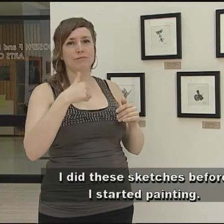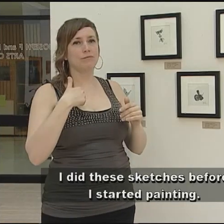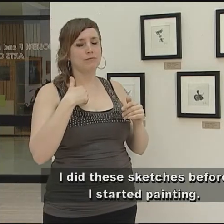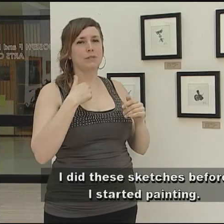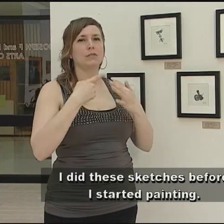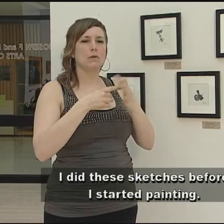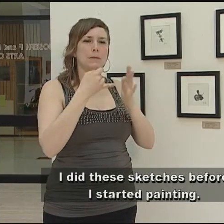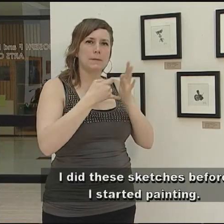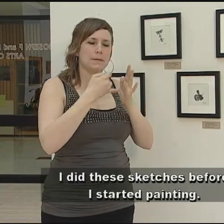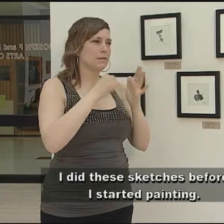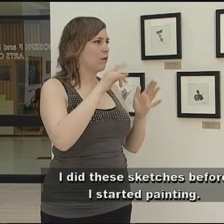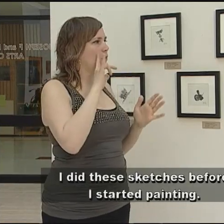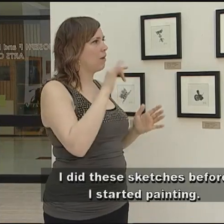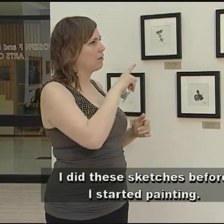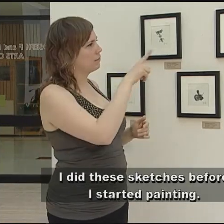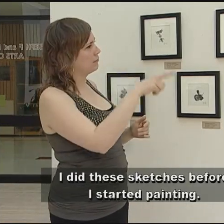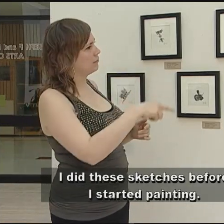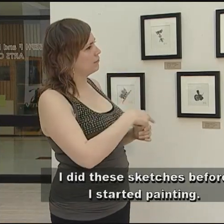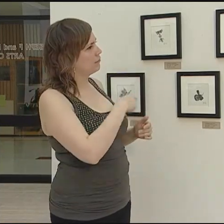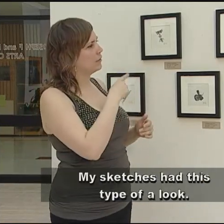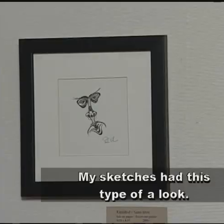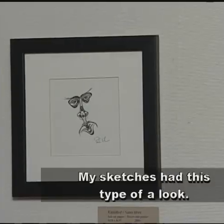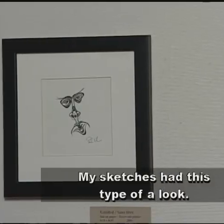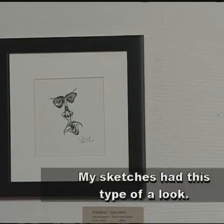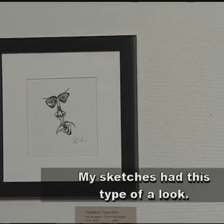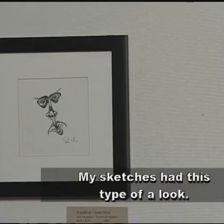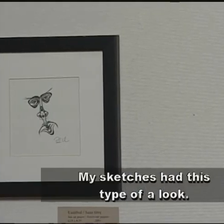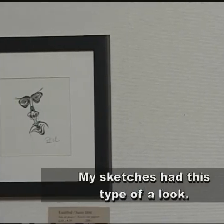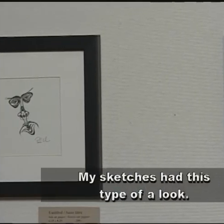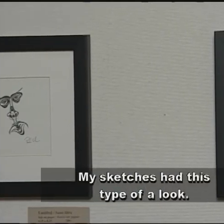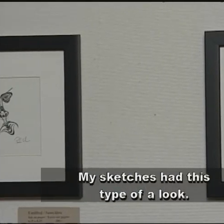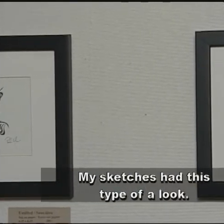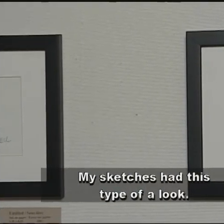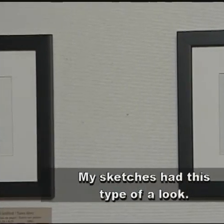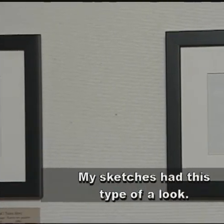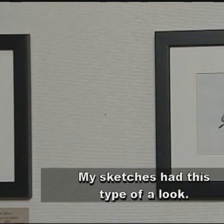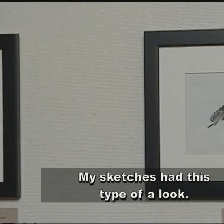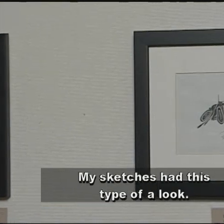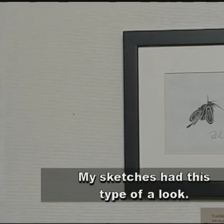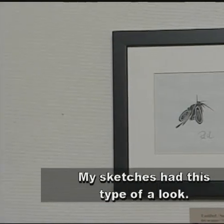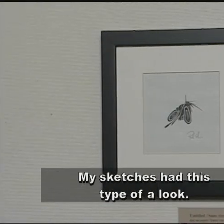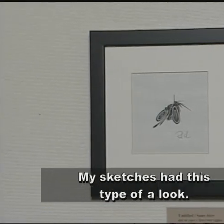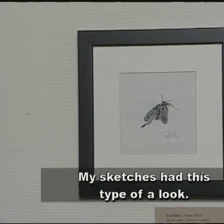before I started painting. My sketches had this type of a look.